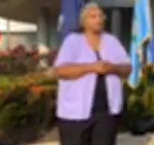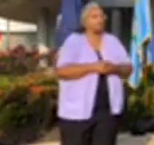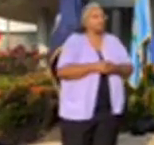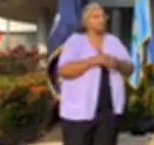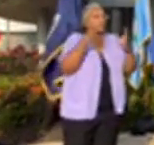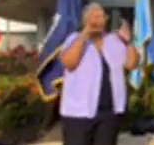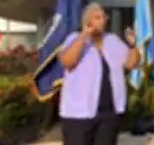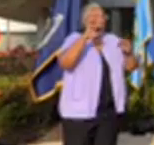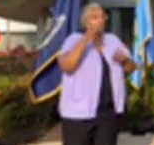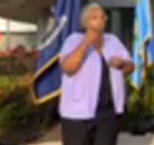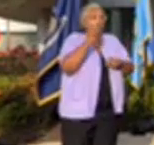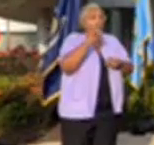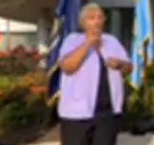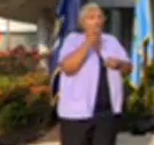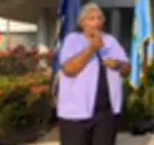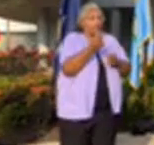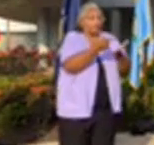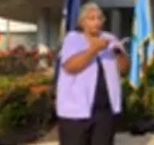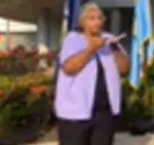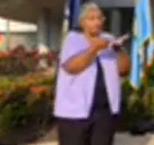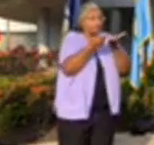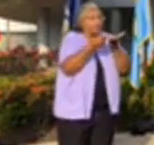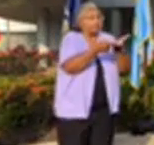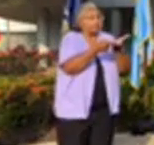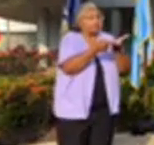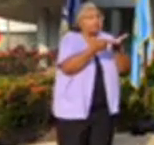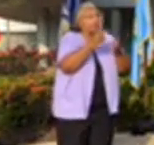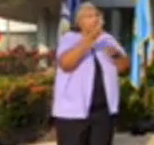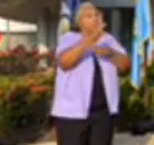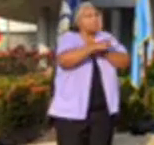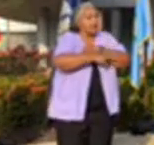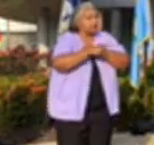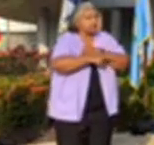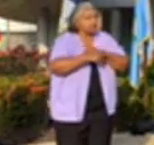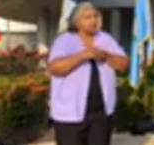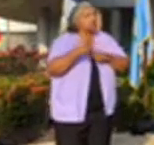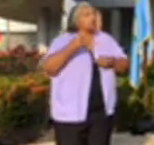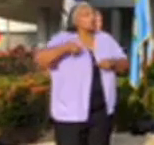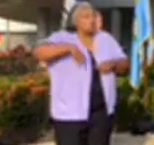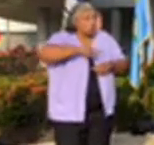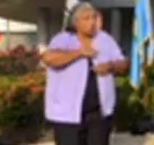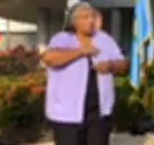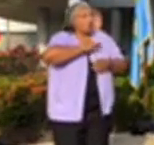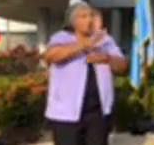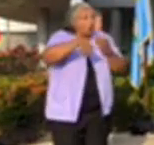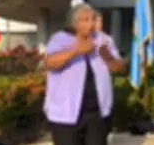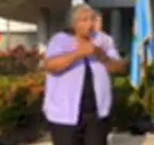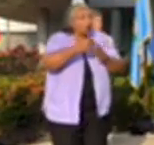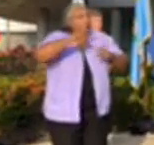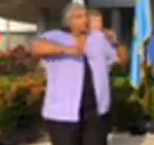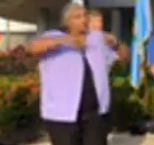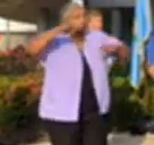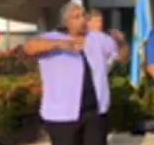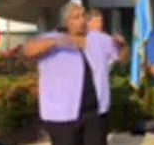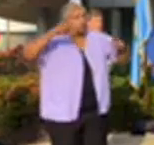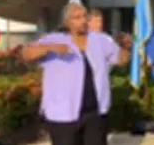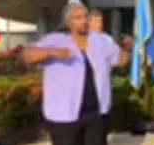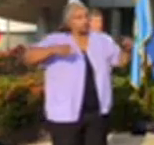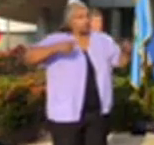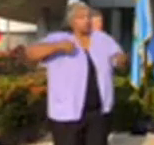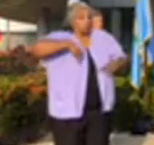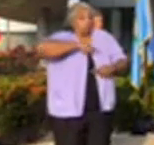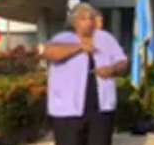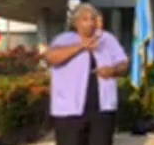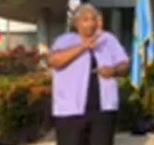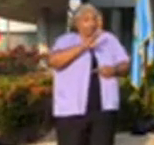President Shang talked about parishes and how we're diverse in many ways. And Plaquemines Parish was 65 miles